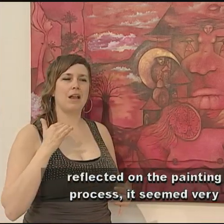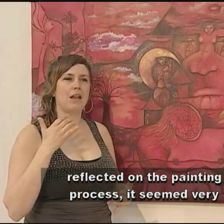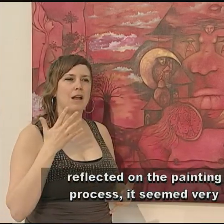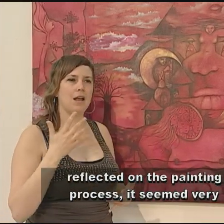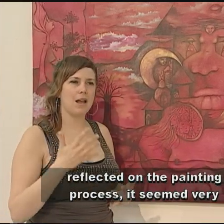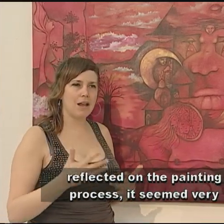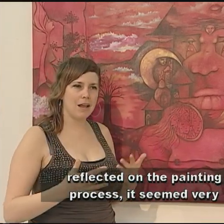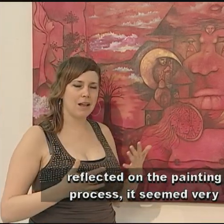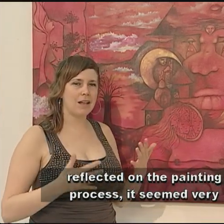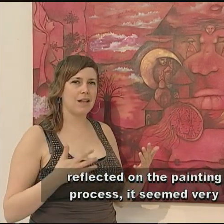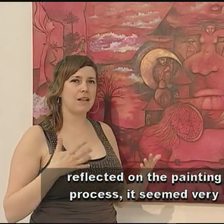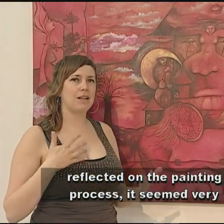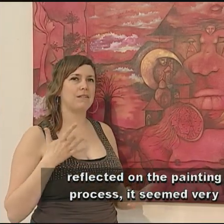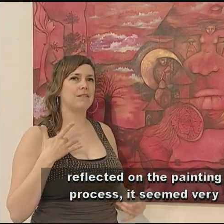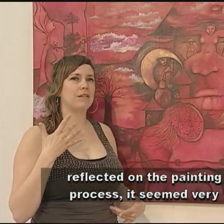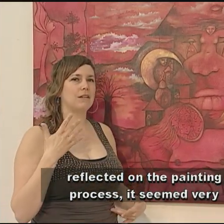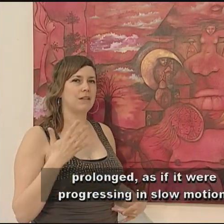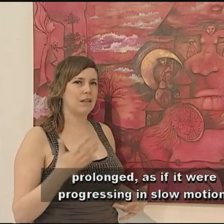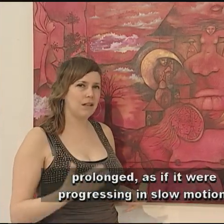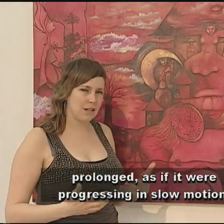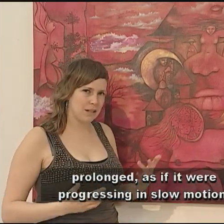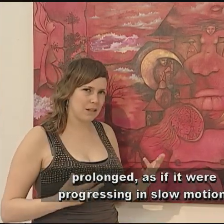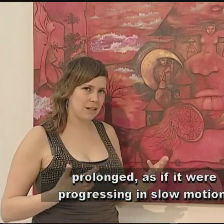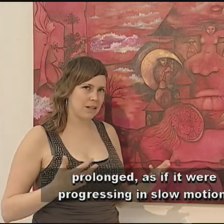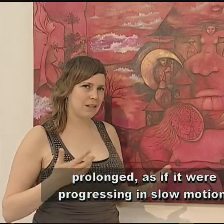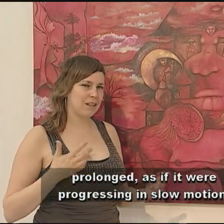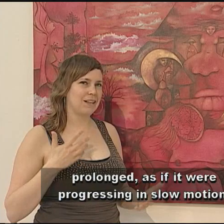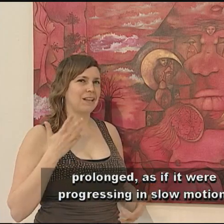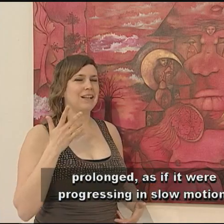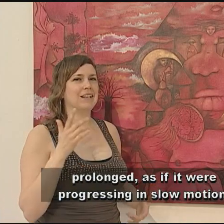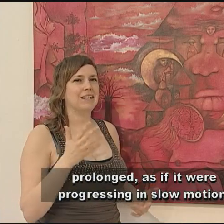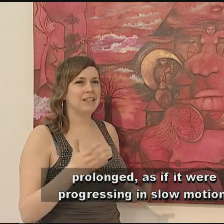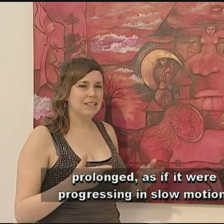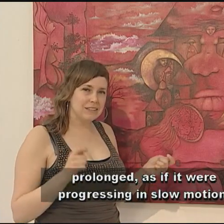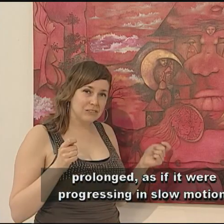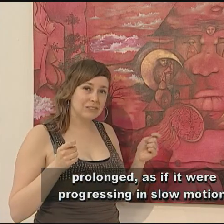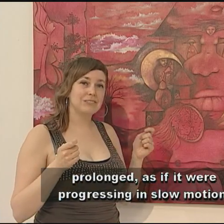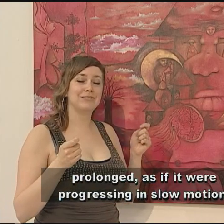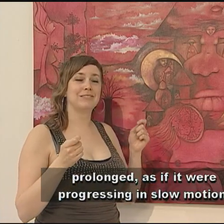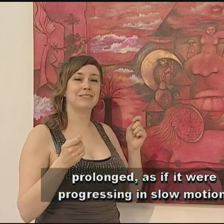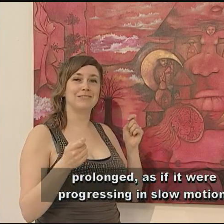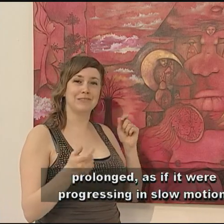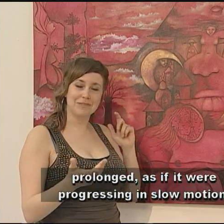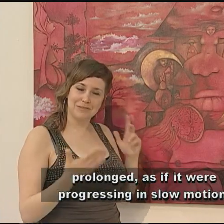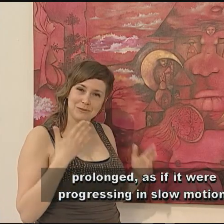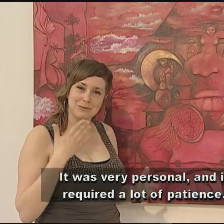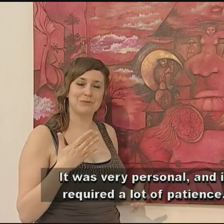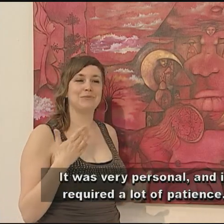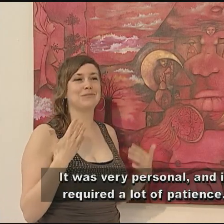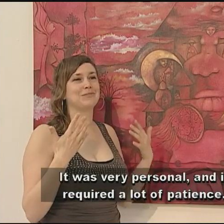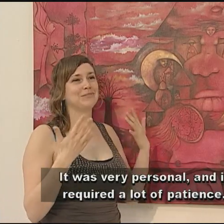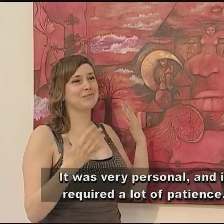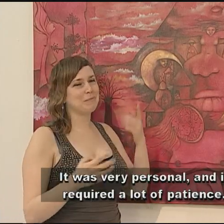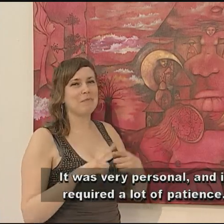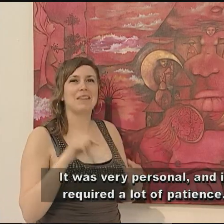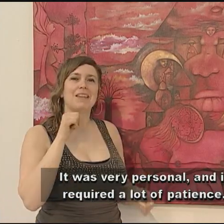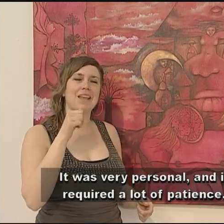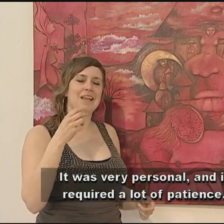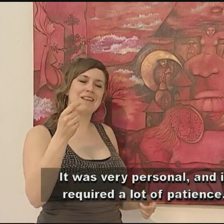as I reflected on the painting process, it seemed very prolonged, as if it were progressing in slow motion. It was very